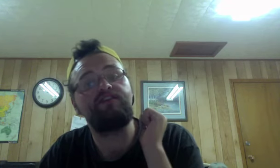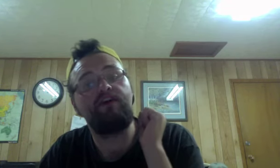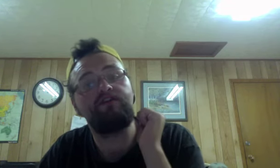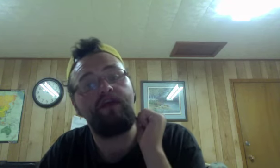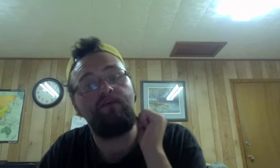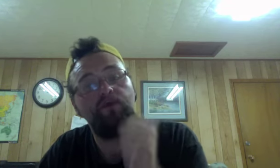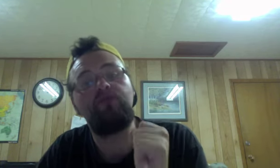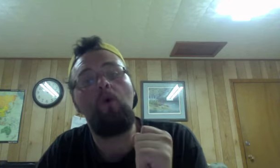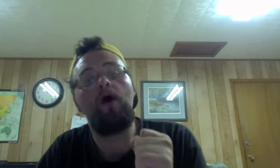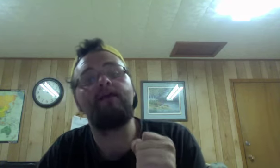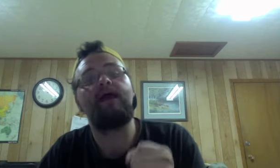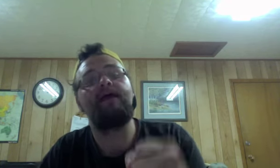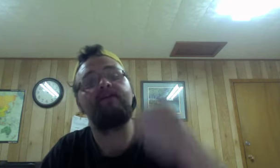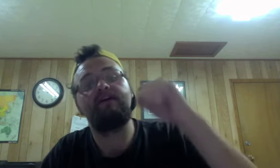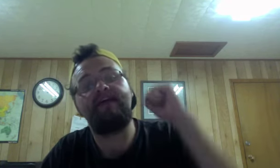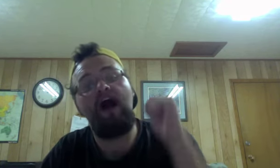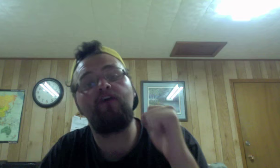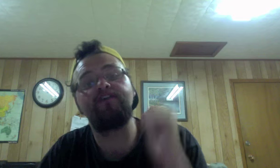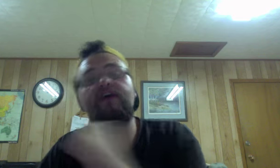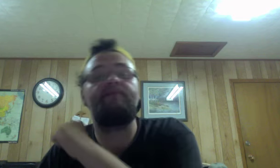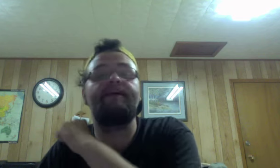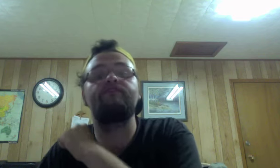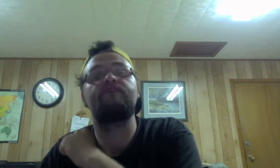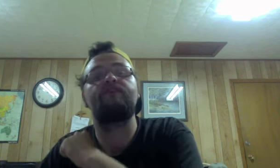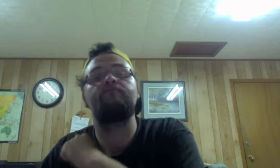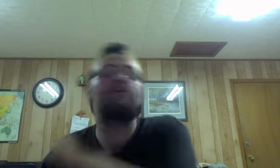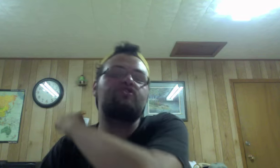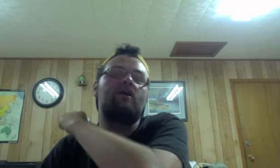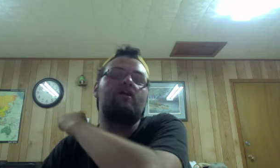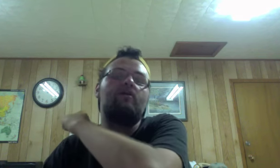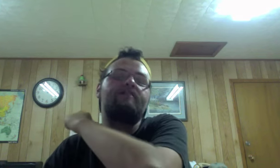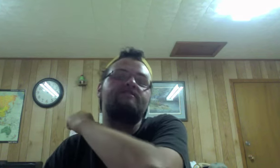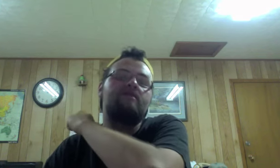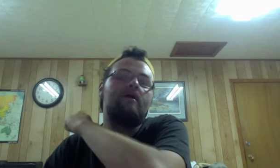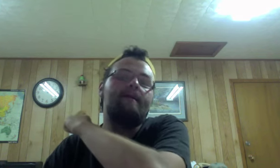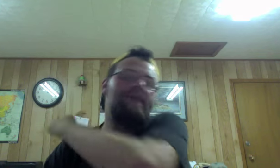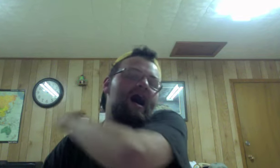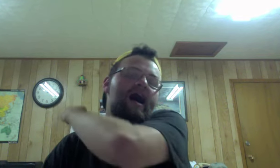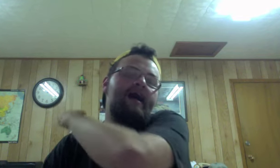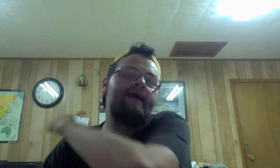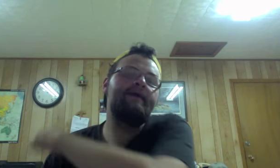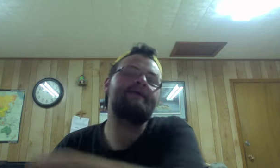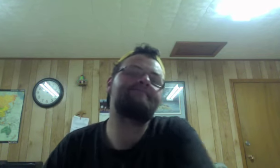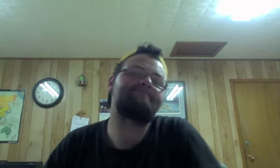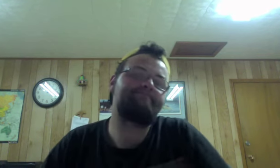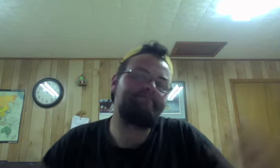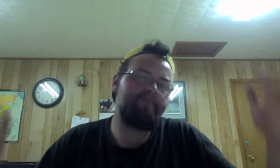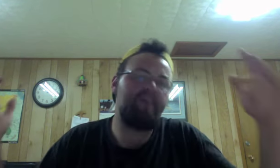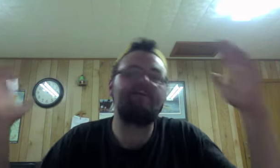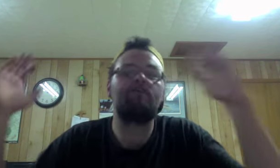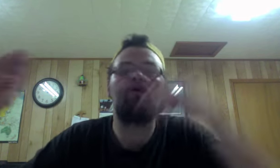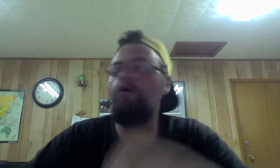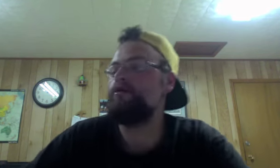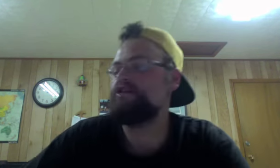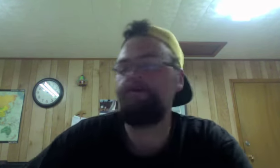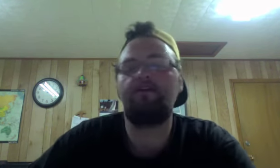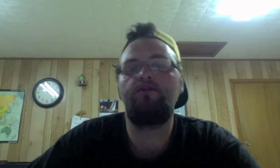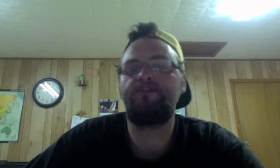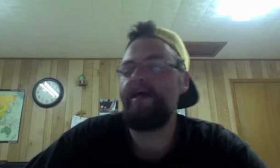starts in week one and the Calgary Stampeders beat the Montreal Alouettes by a field goal it's going to be a close game